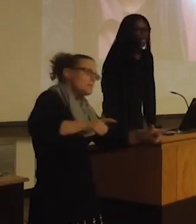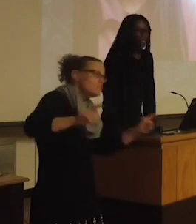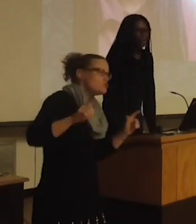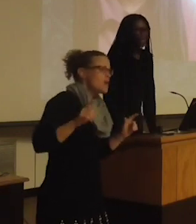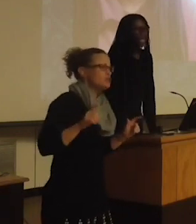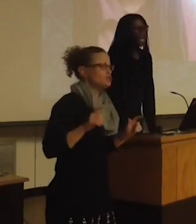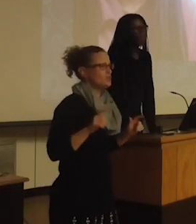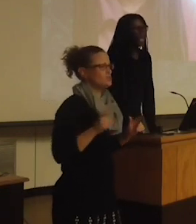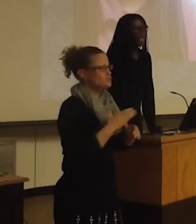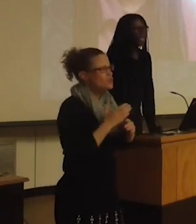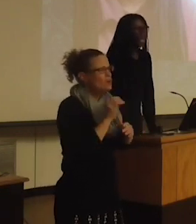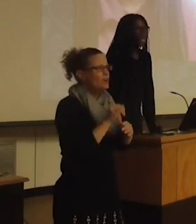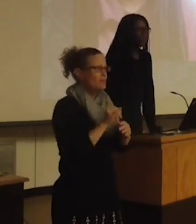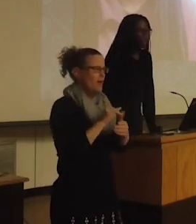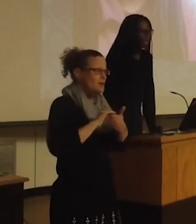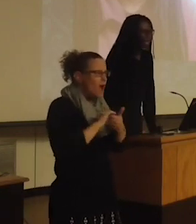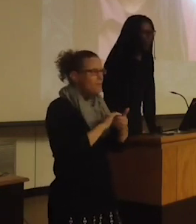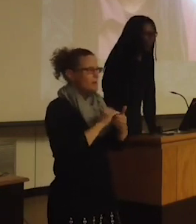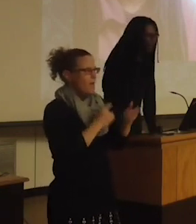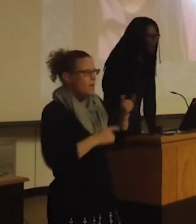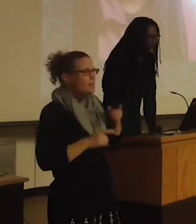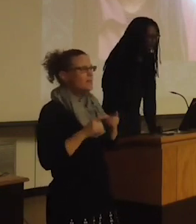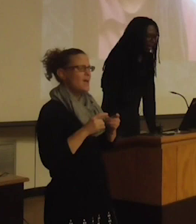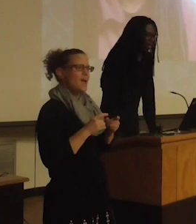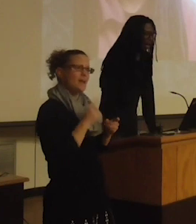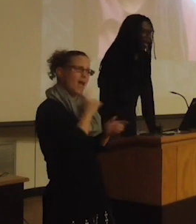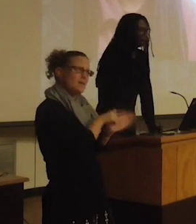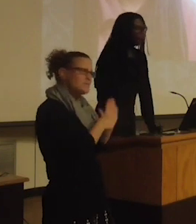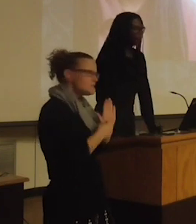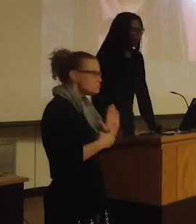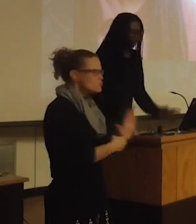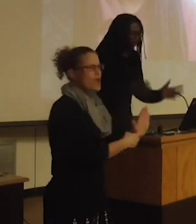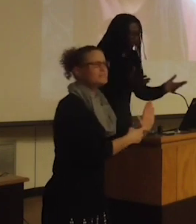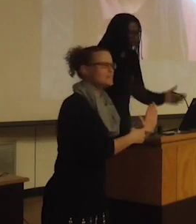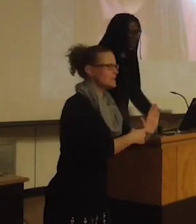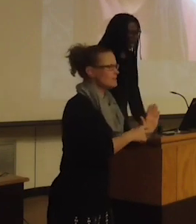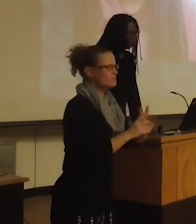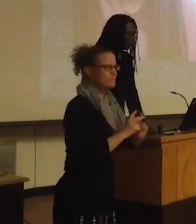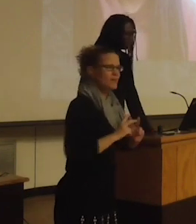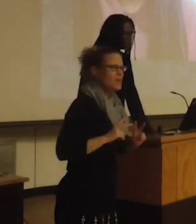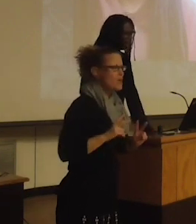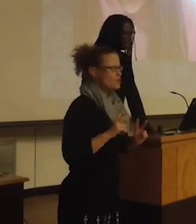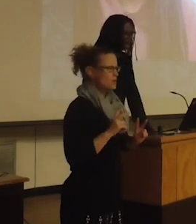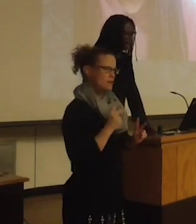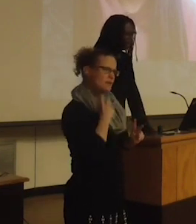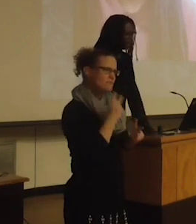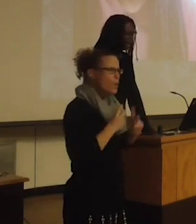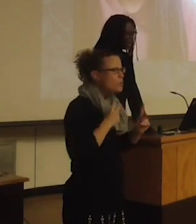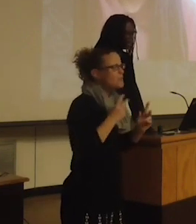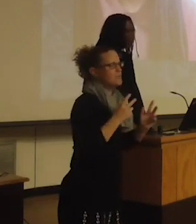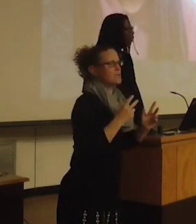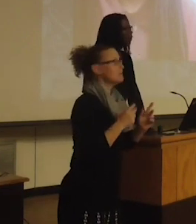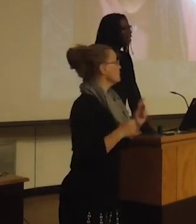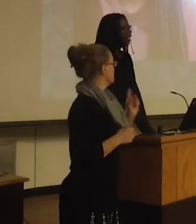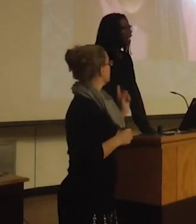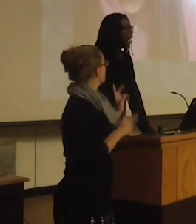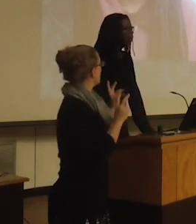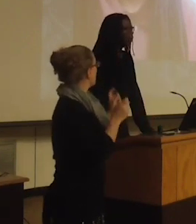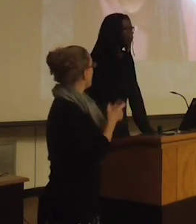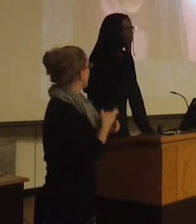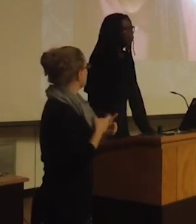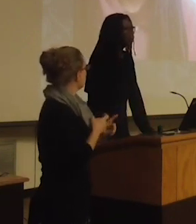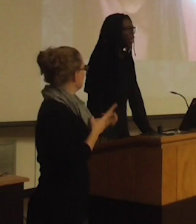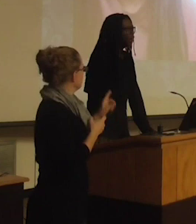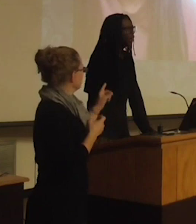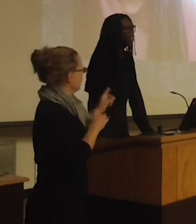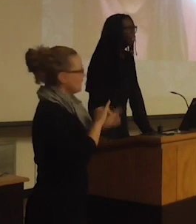liberation, sharing that commonality and expressing it very, very, very, very vocally. This is actually a quote from Janine